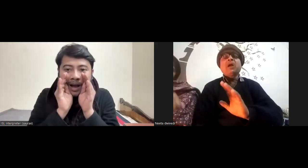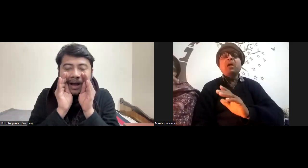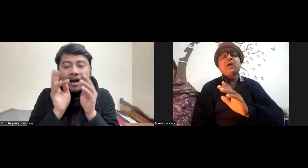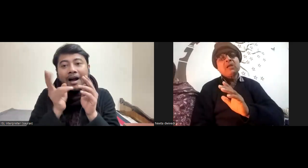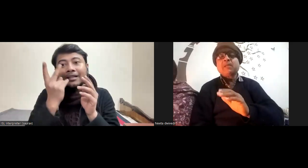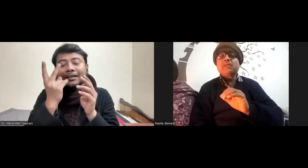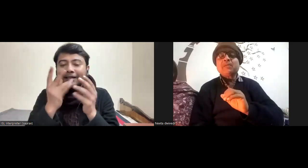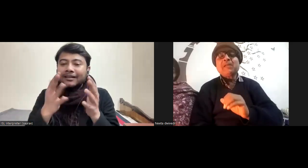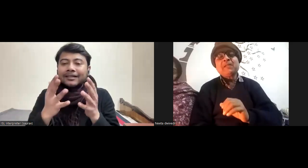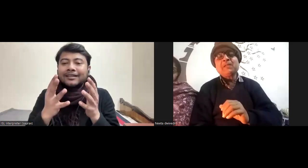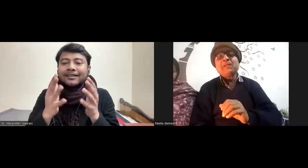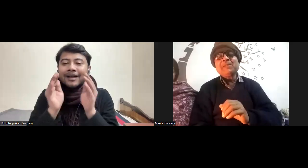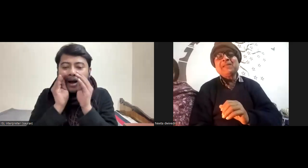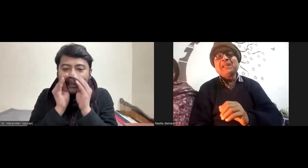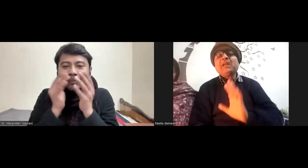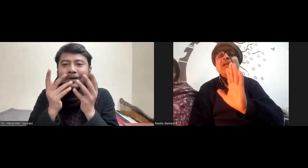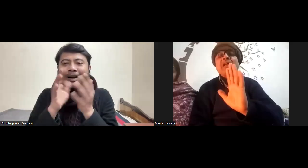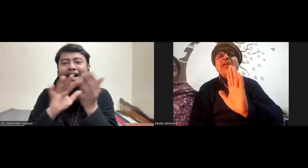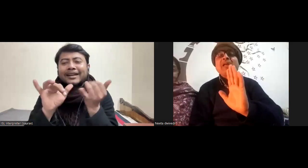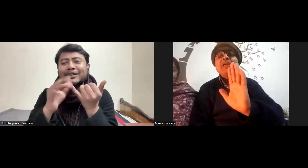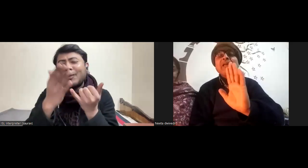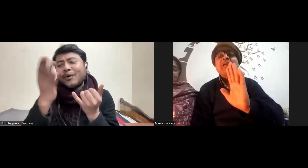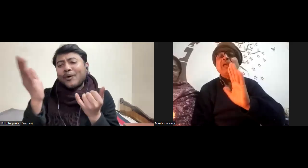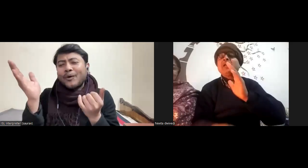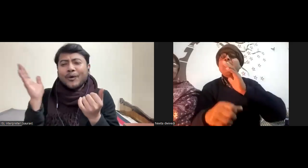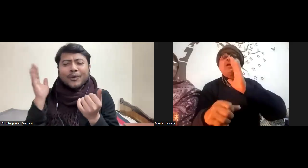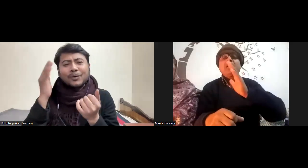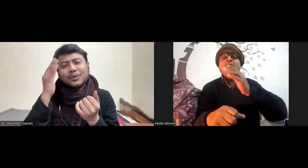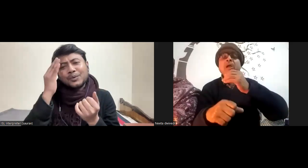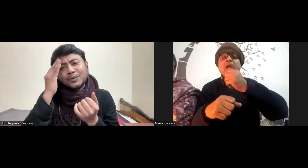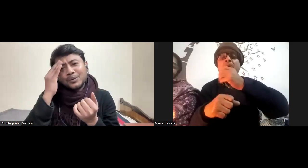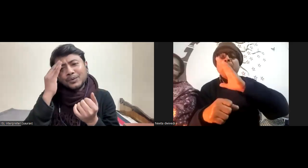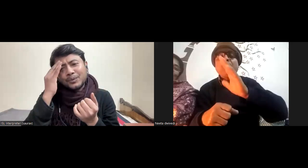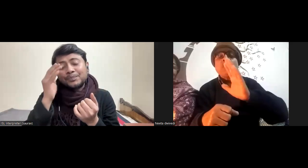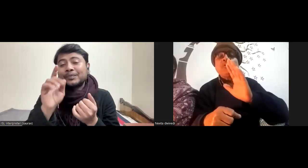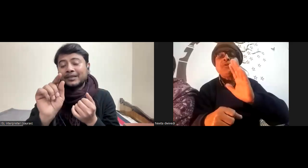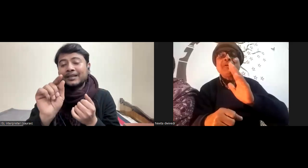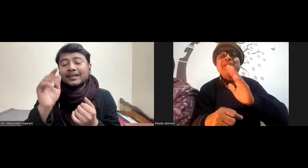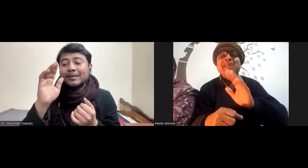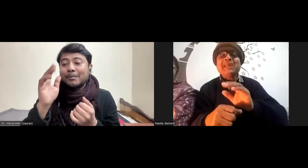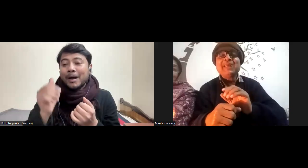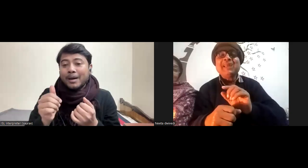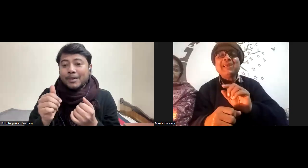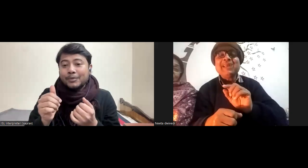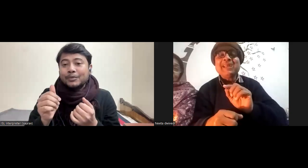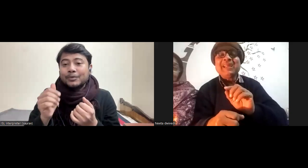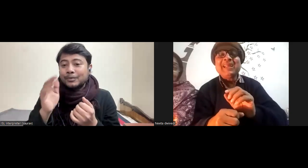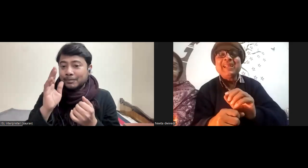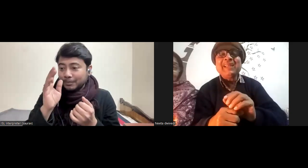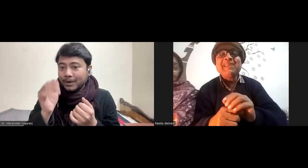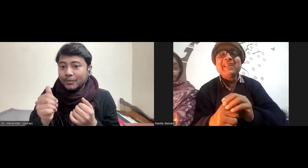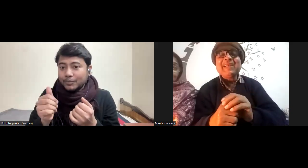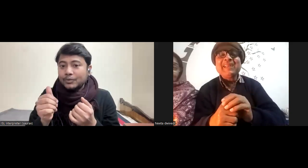It is known to the entire world. So Mahaprabhu used to say that it is open to everybody. Let everybody be